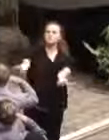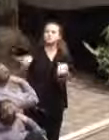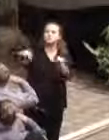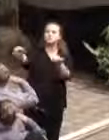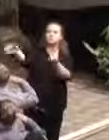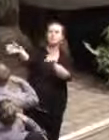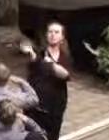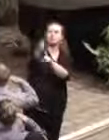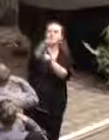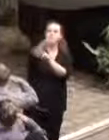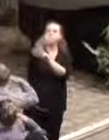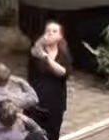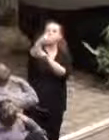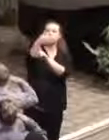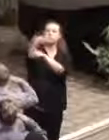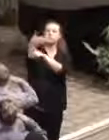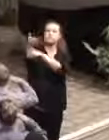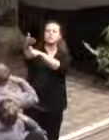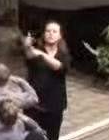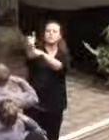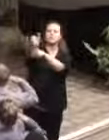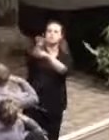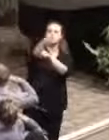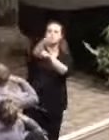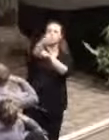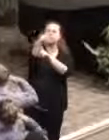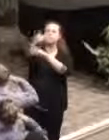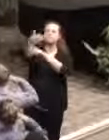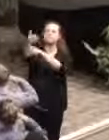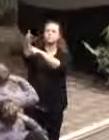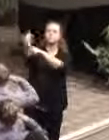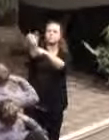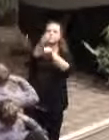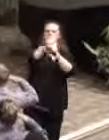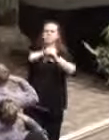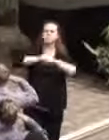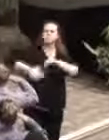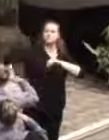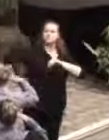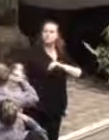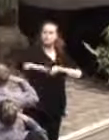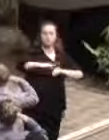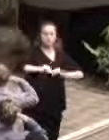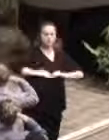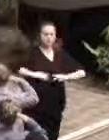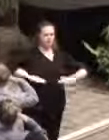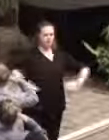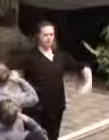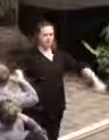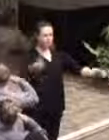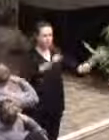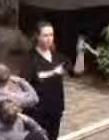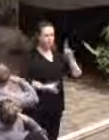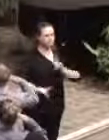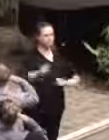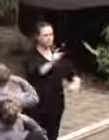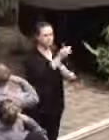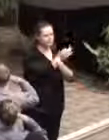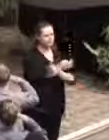yet wave O'er the land